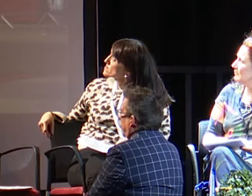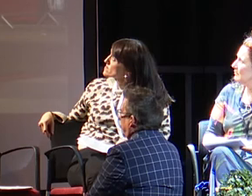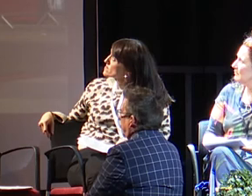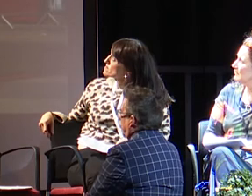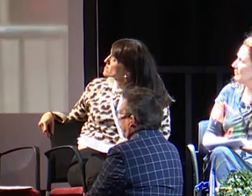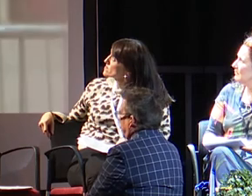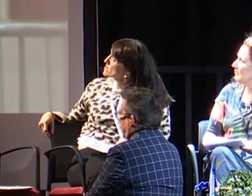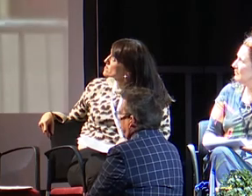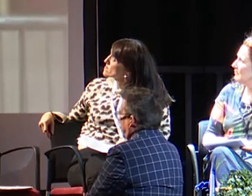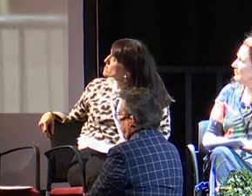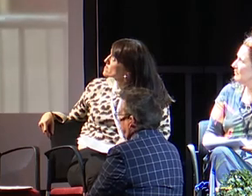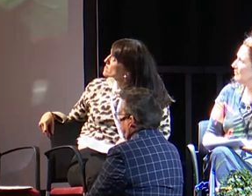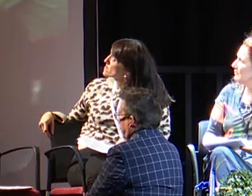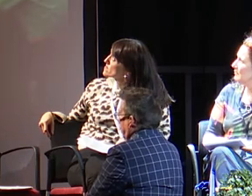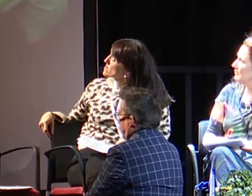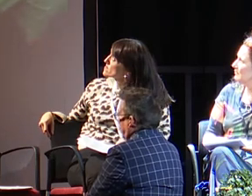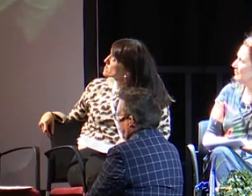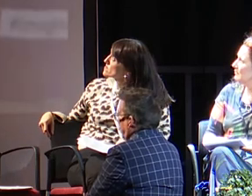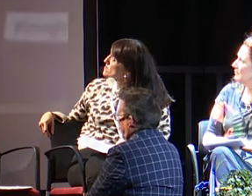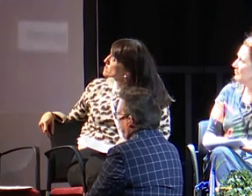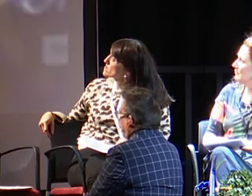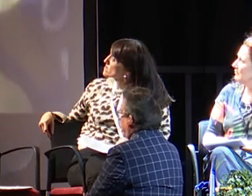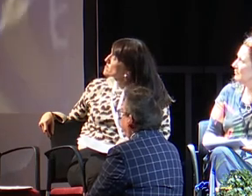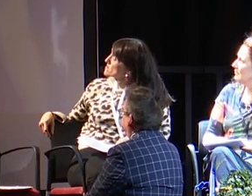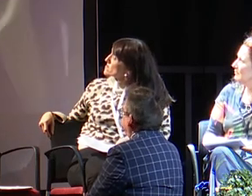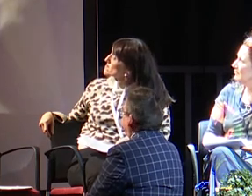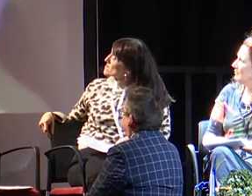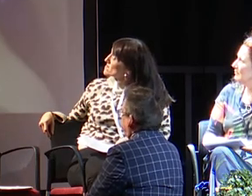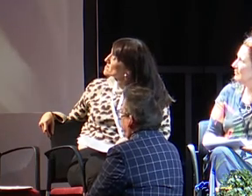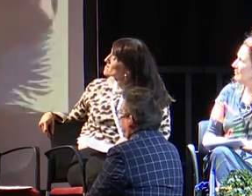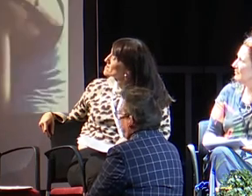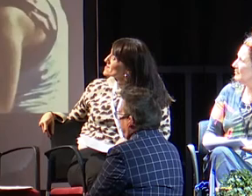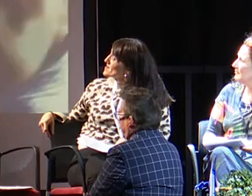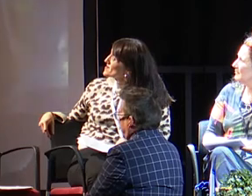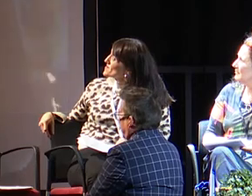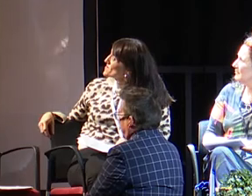We've had new performances, as well as sports.